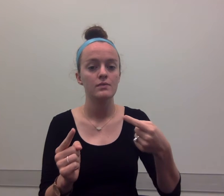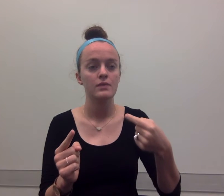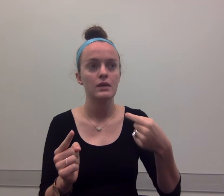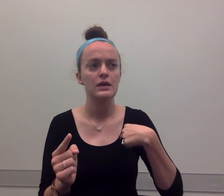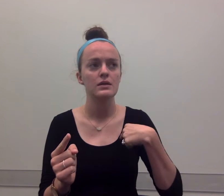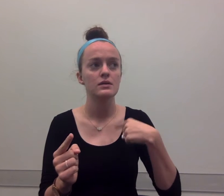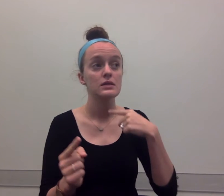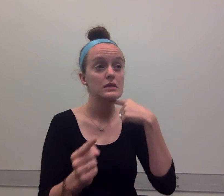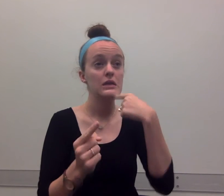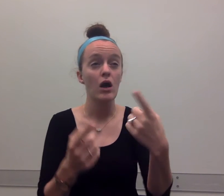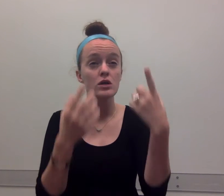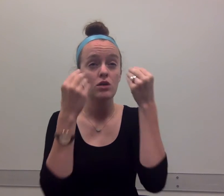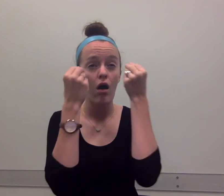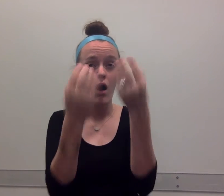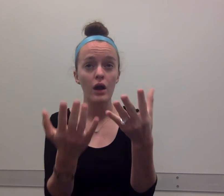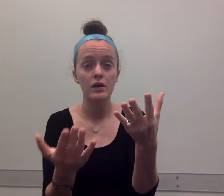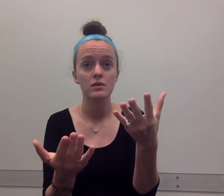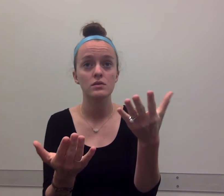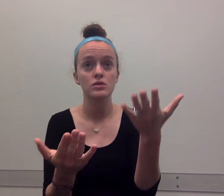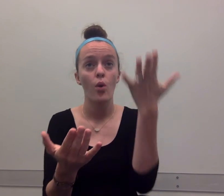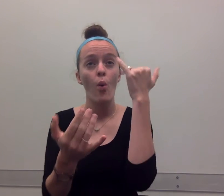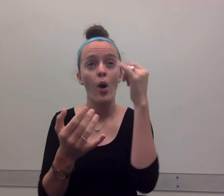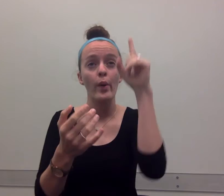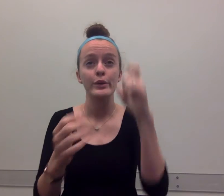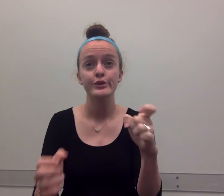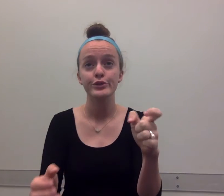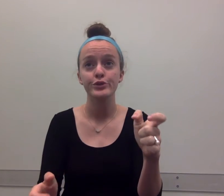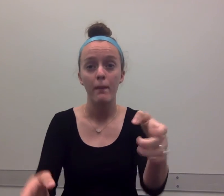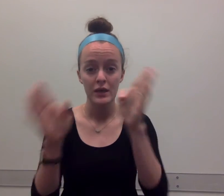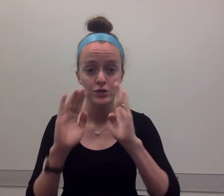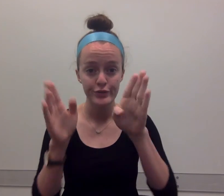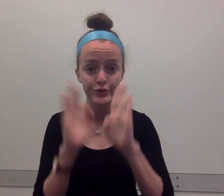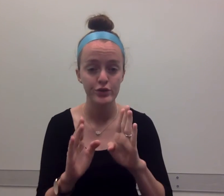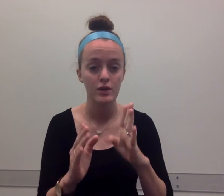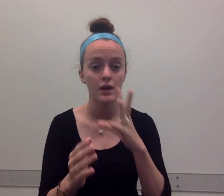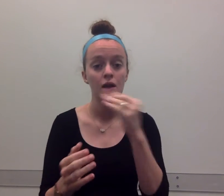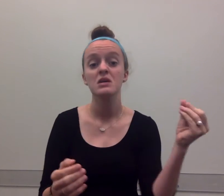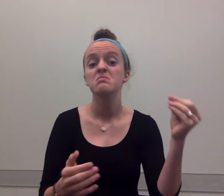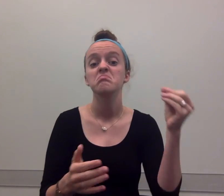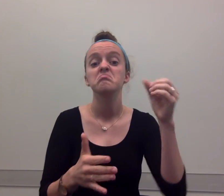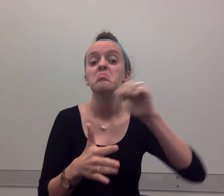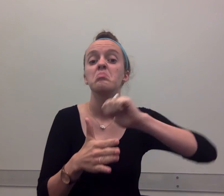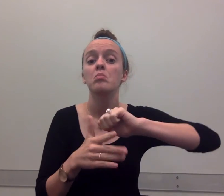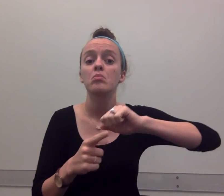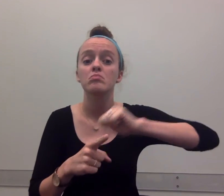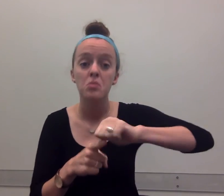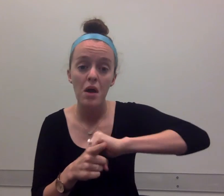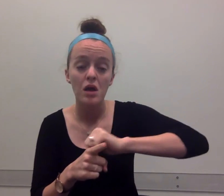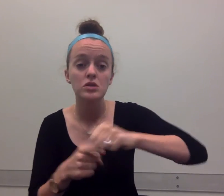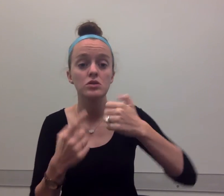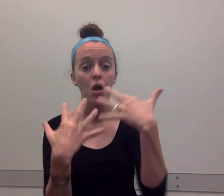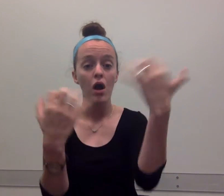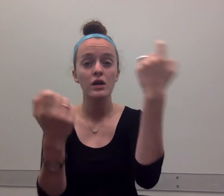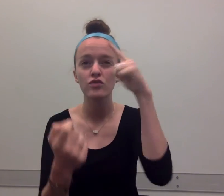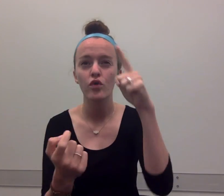to listen. It also prepares the audience for what's yet to come, what's upcoming in your speech.